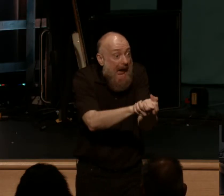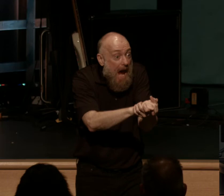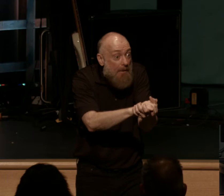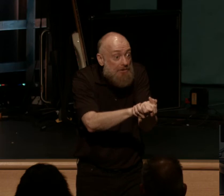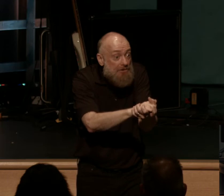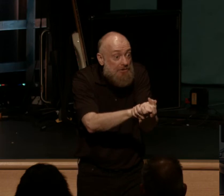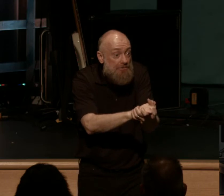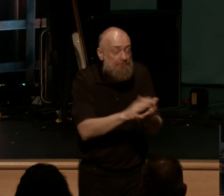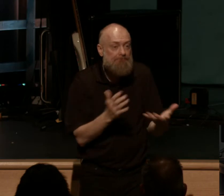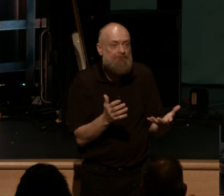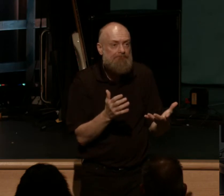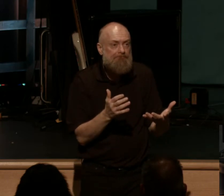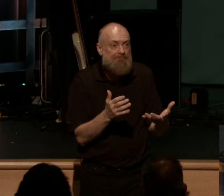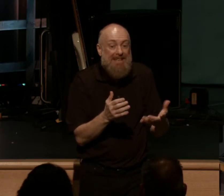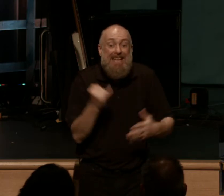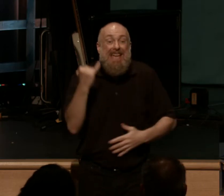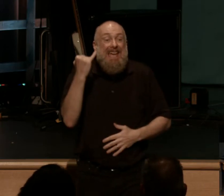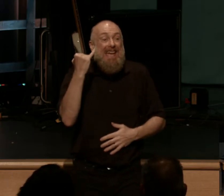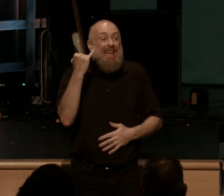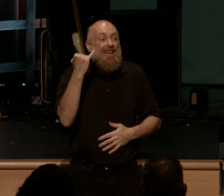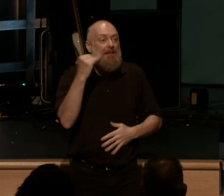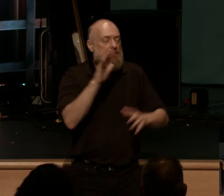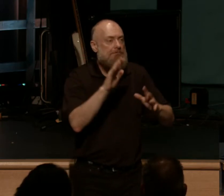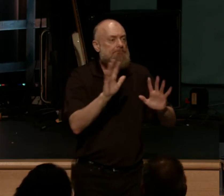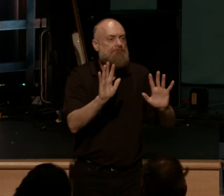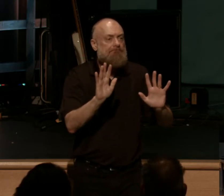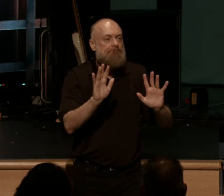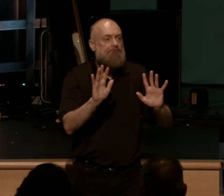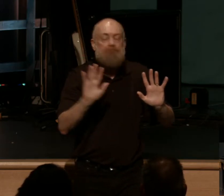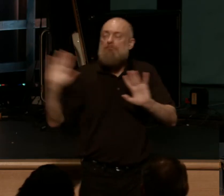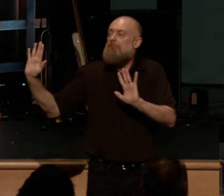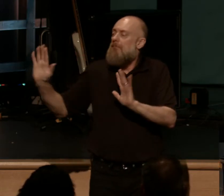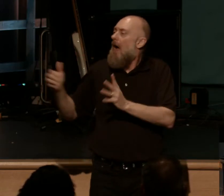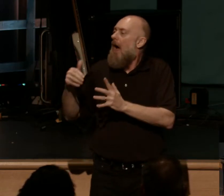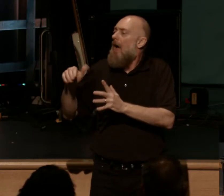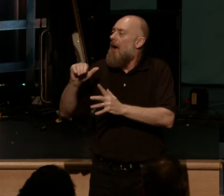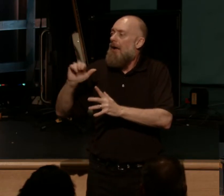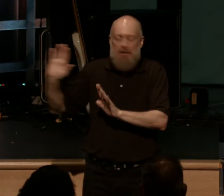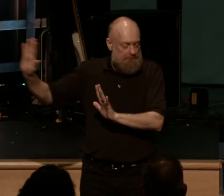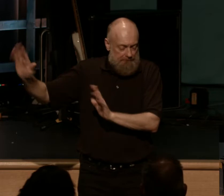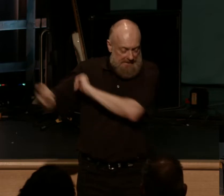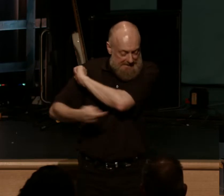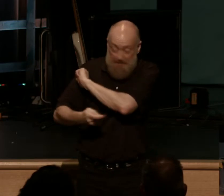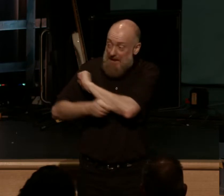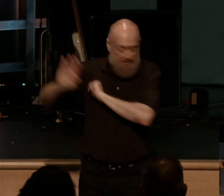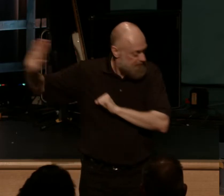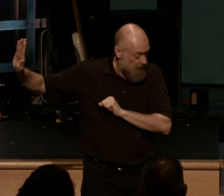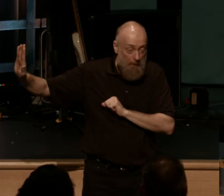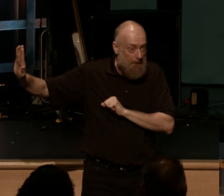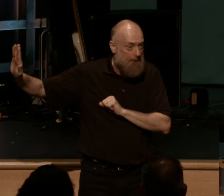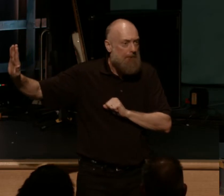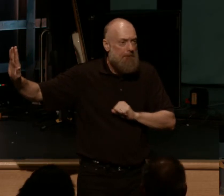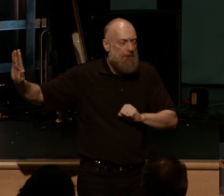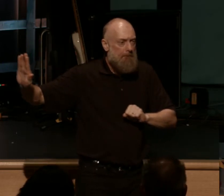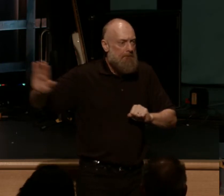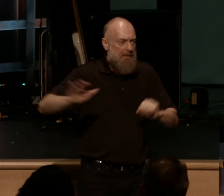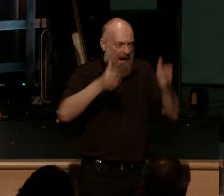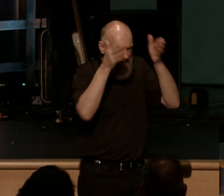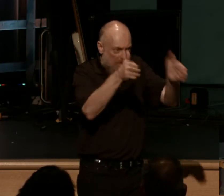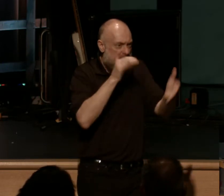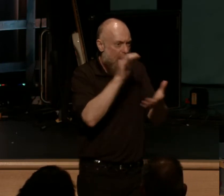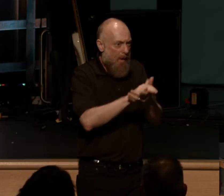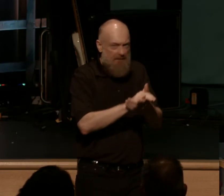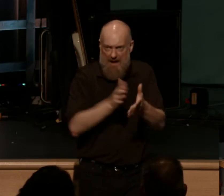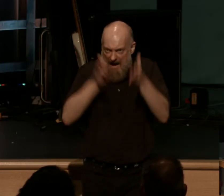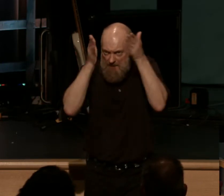that chooses to forgo the temptation for the next fling or the next feeling or the next pleasure, but a marriage instead